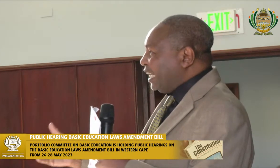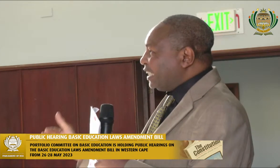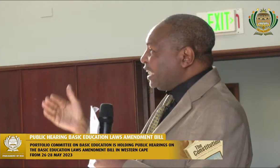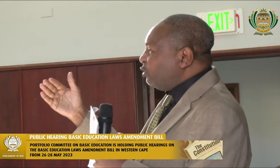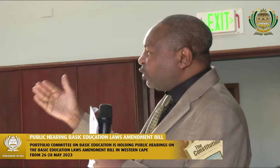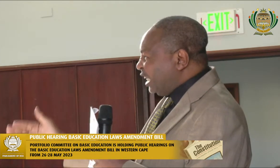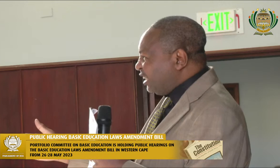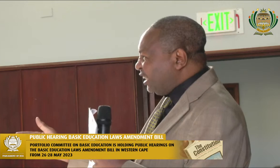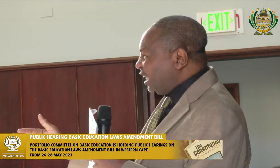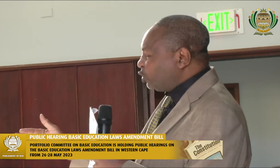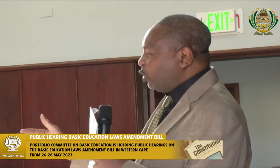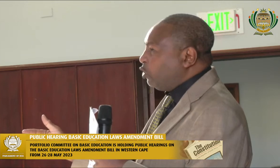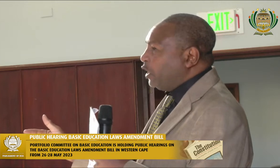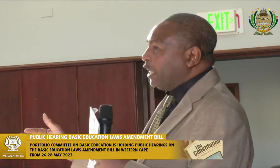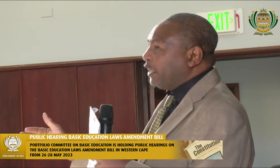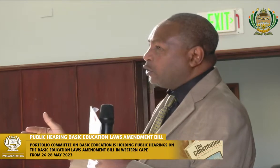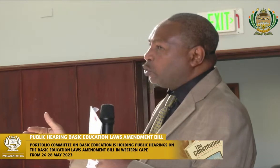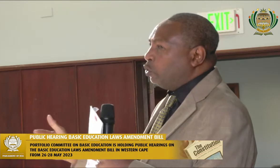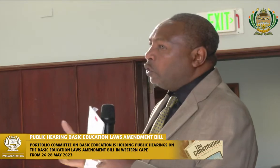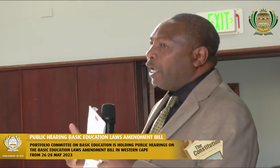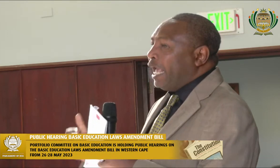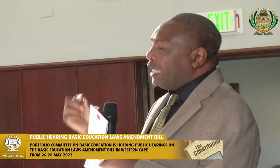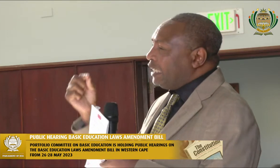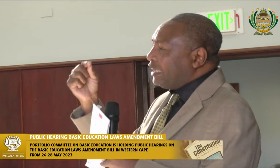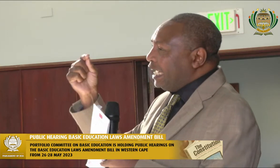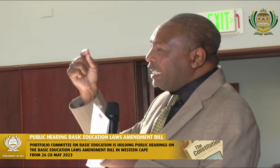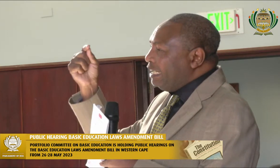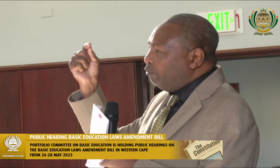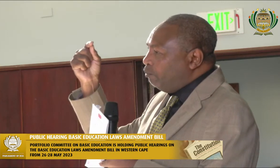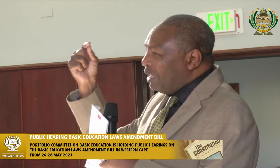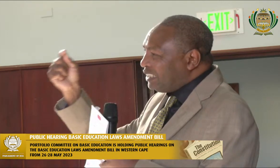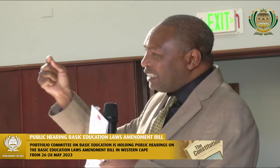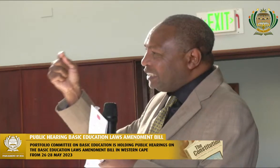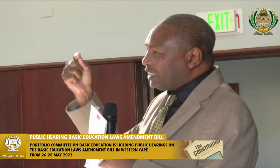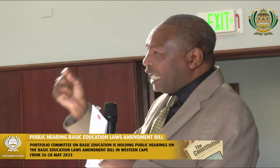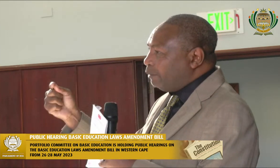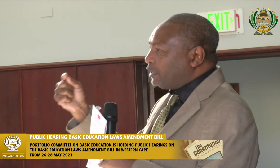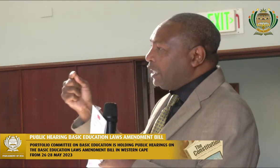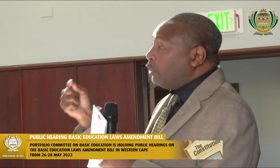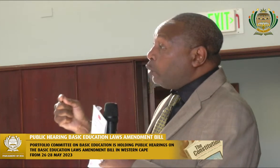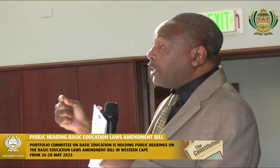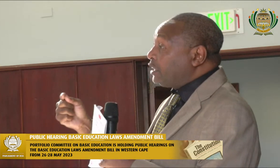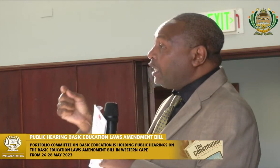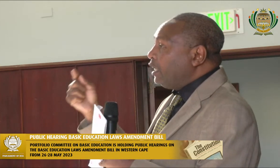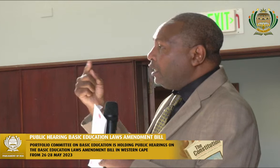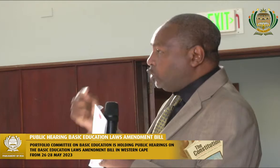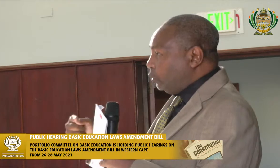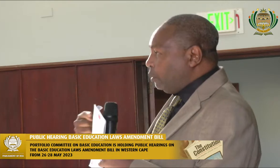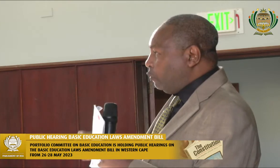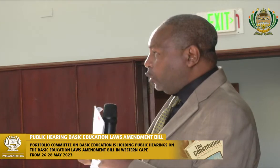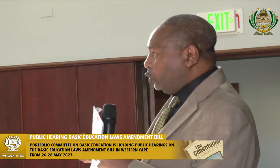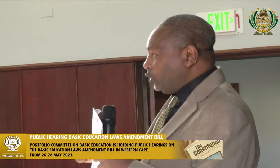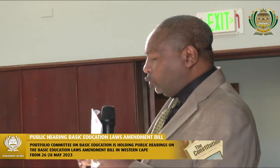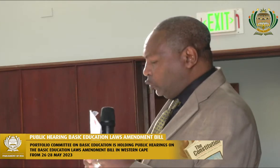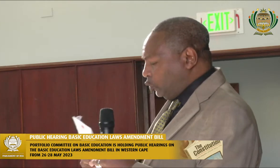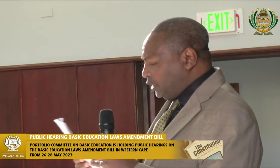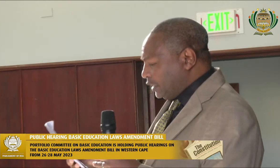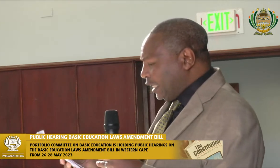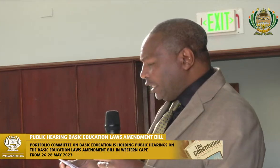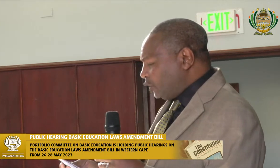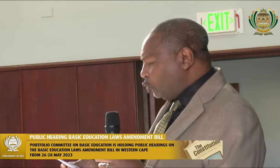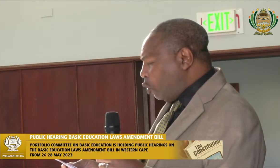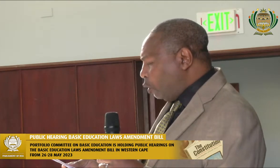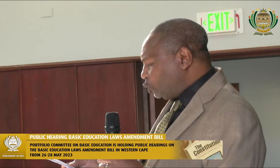progressing, there is education that is going on in the school. And it then mentions steps in which should be followed should